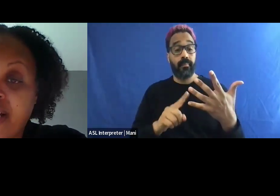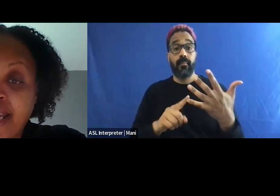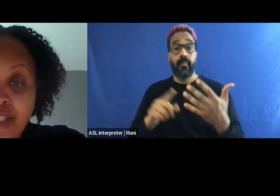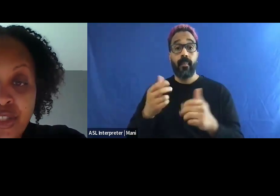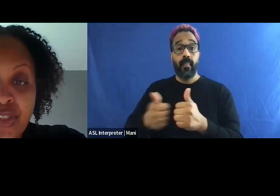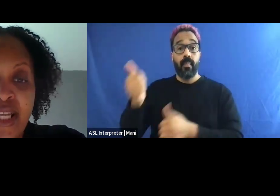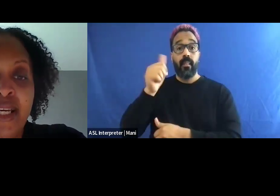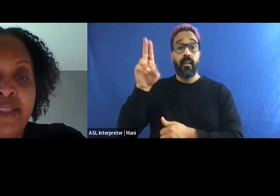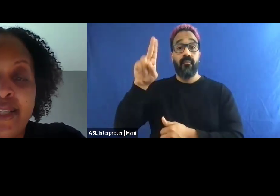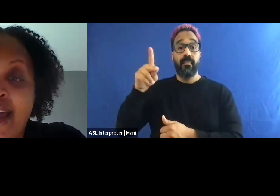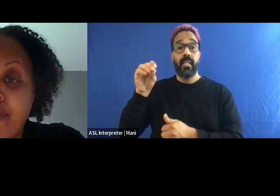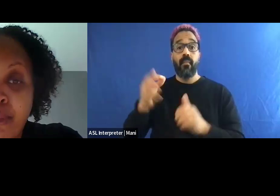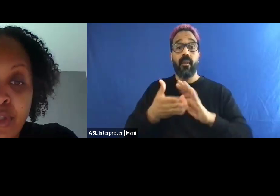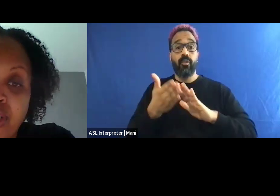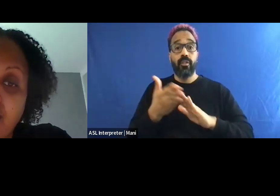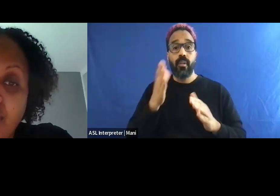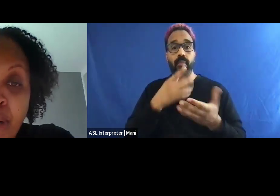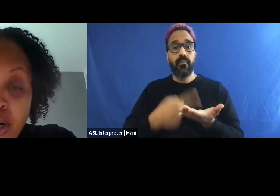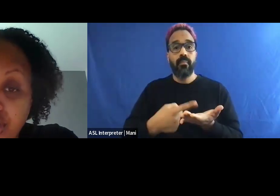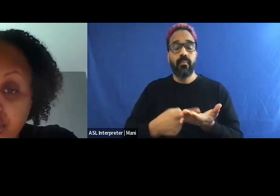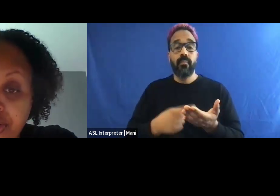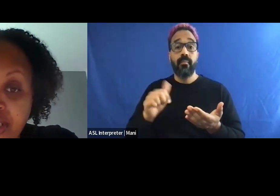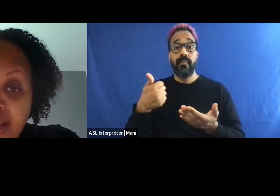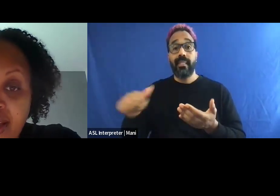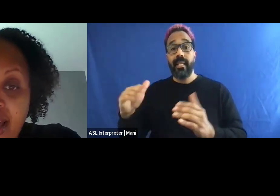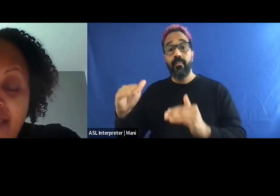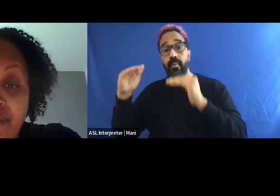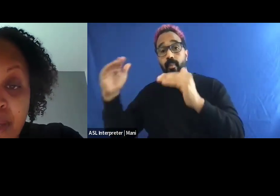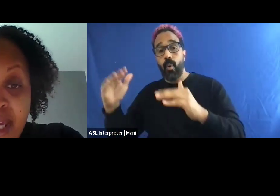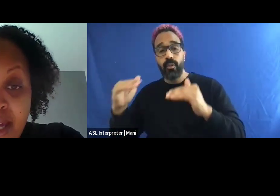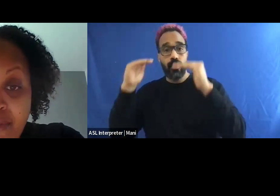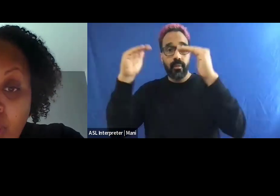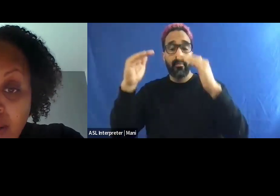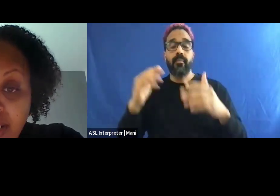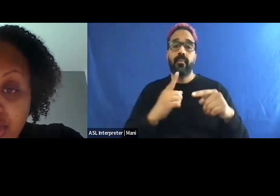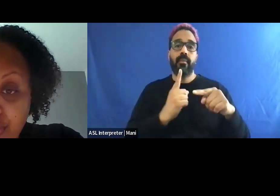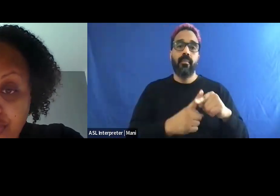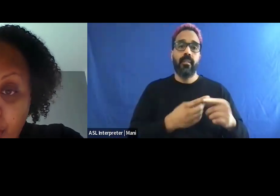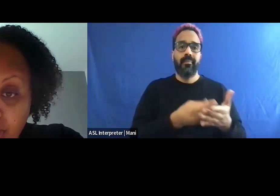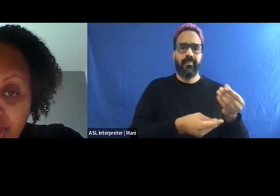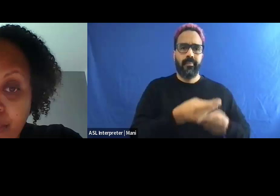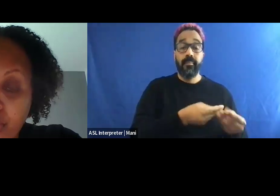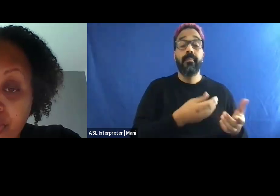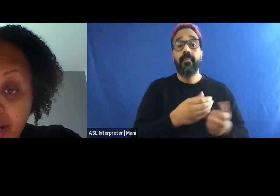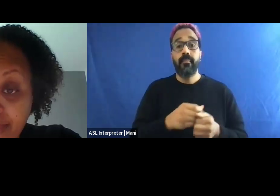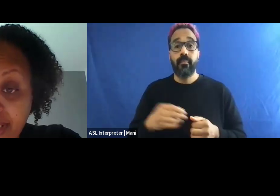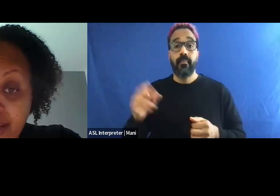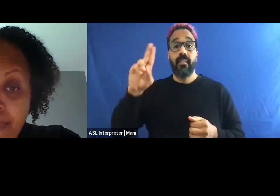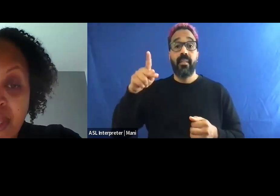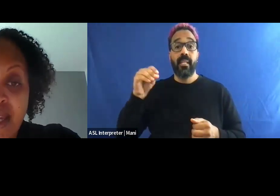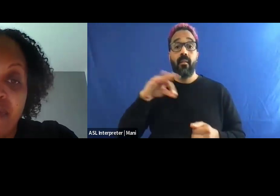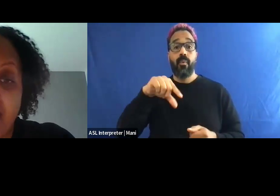on the financials and any staff promotions or departures, and the VP of Quality Assurance reports on